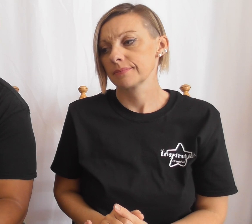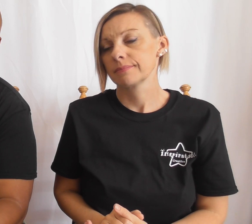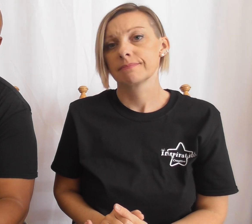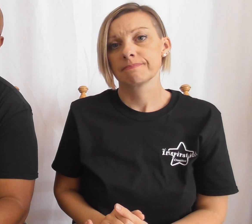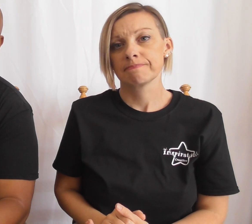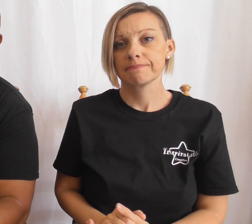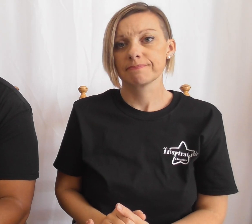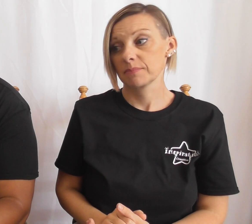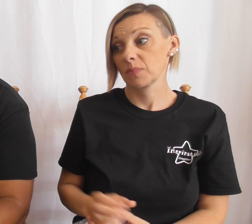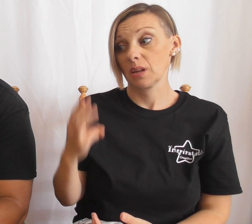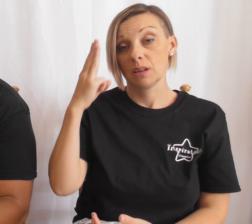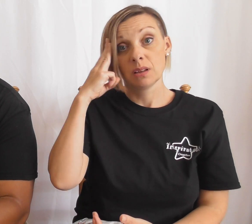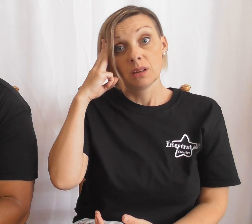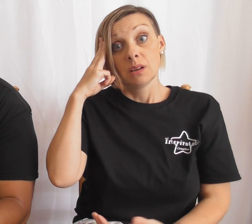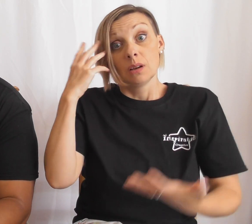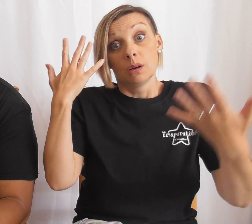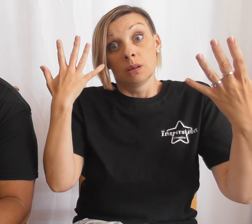Mum looks a bit...